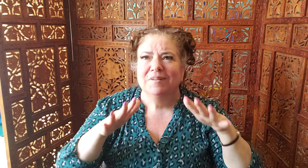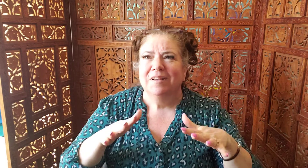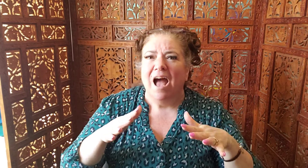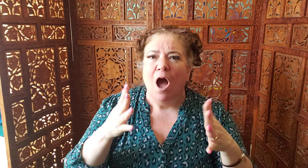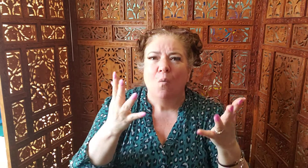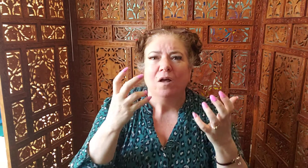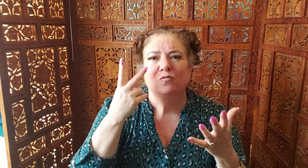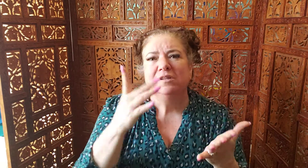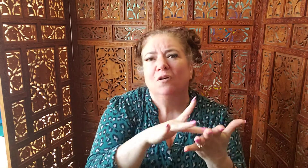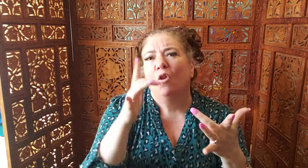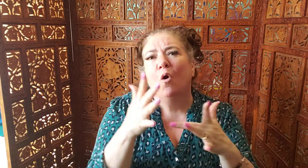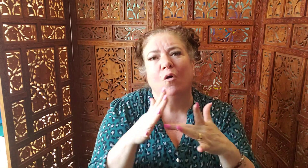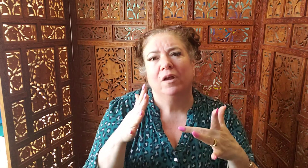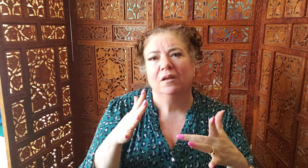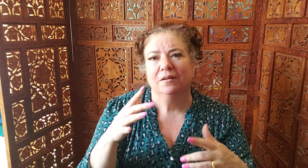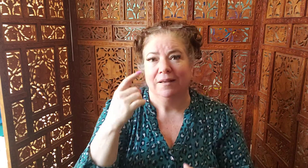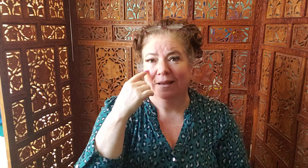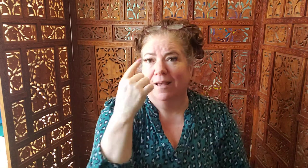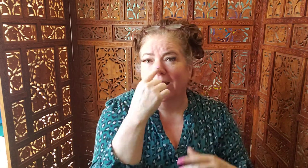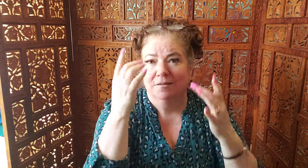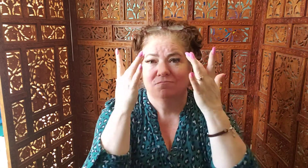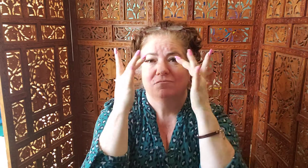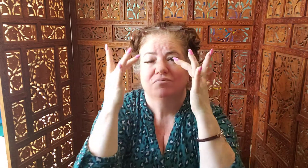girl. A young girl.